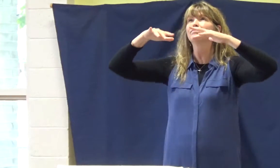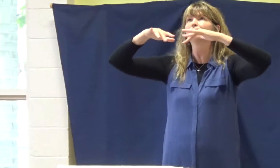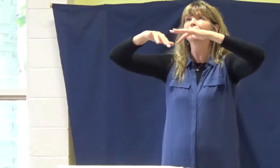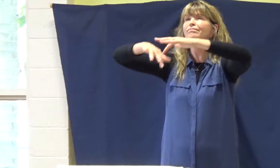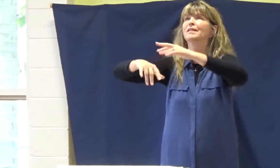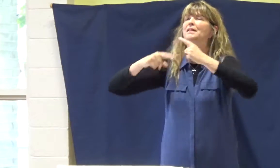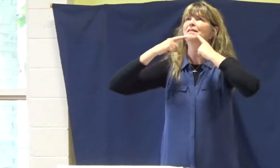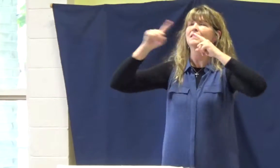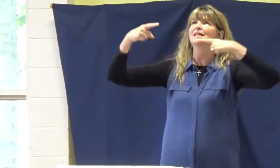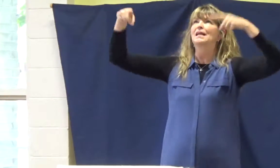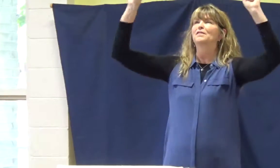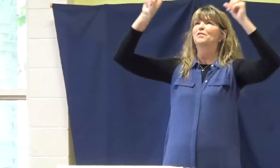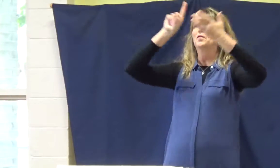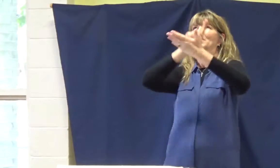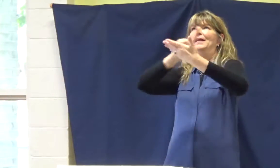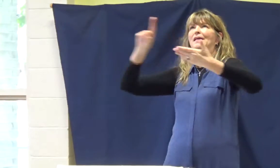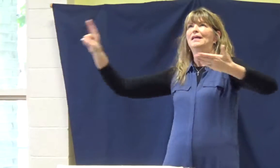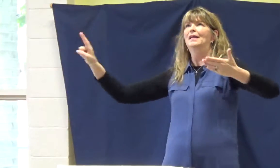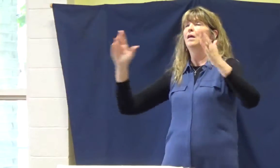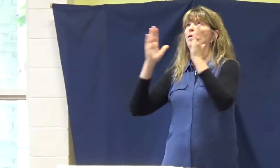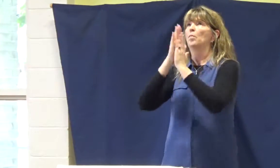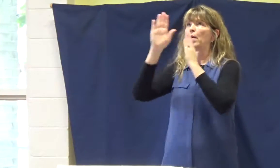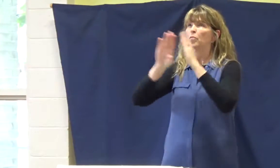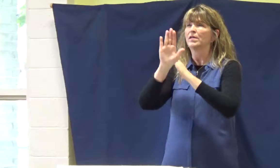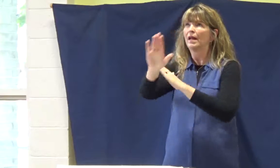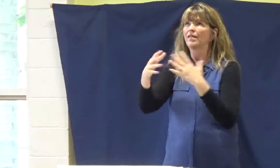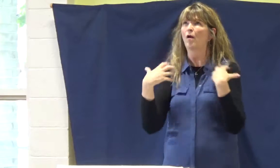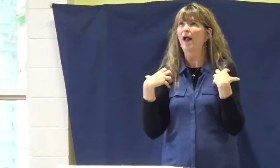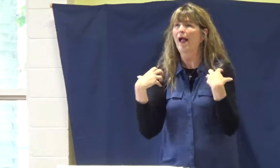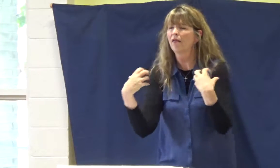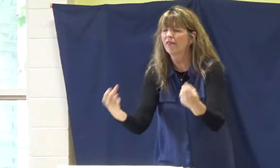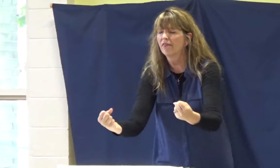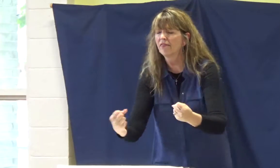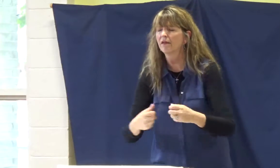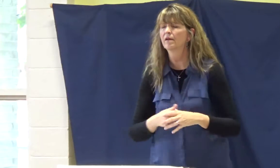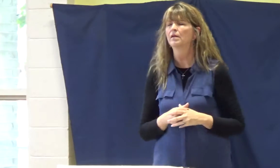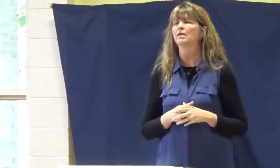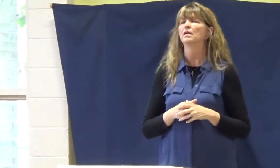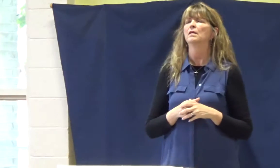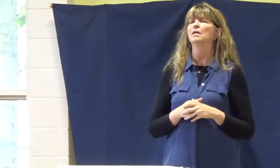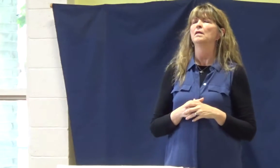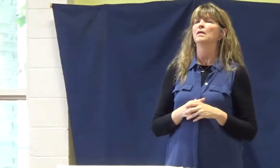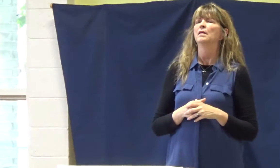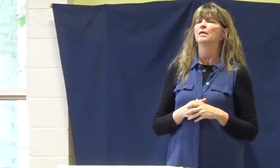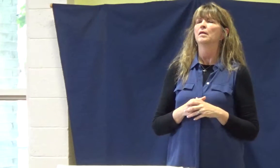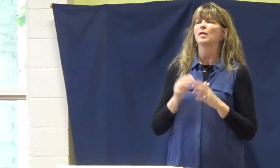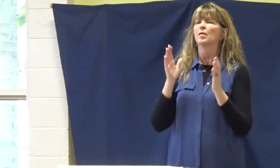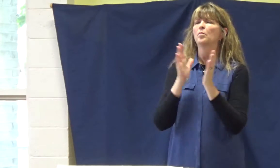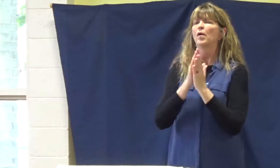as well as all the other campers that will be there that week. We pray for protection. We pray for their health.